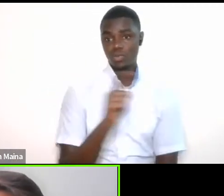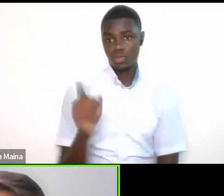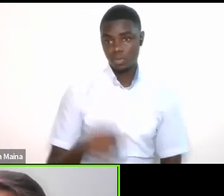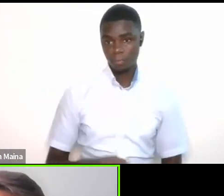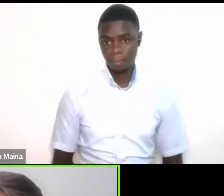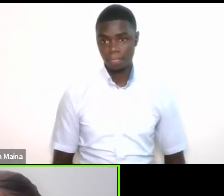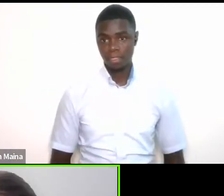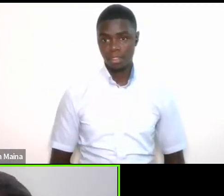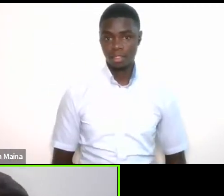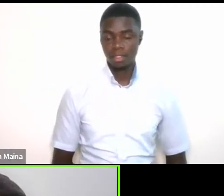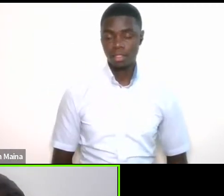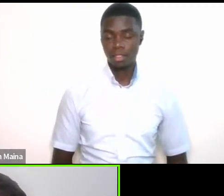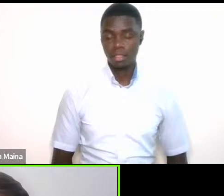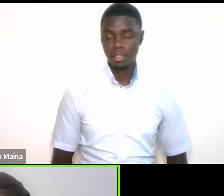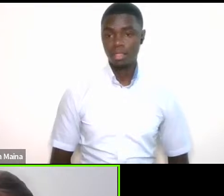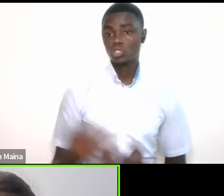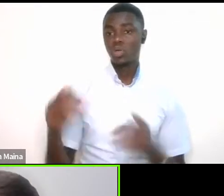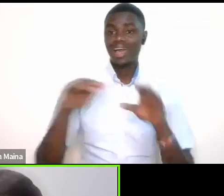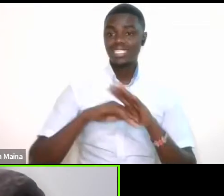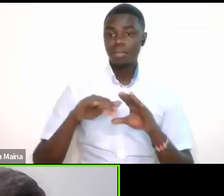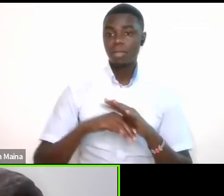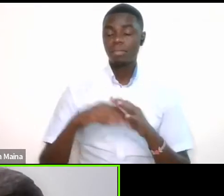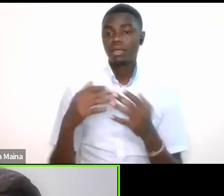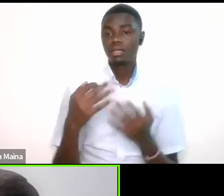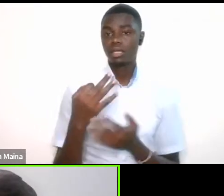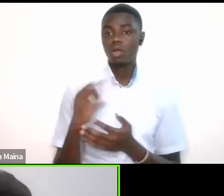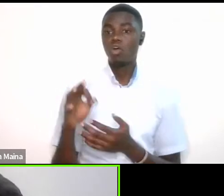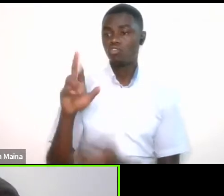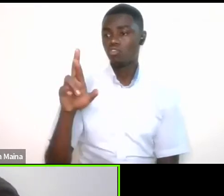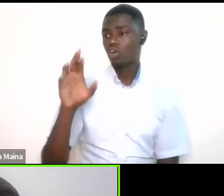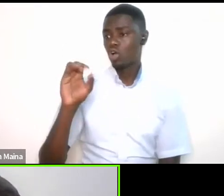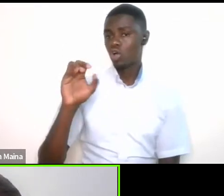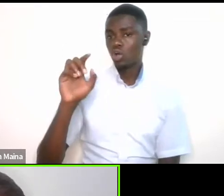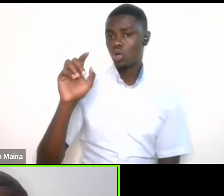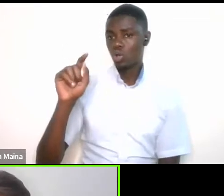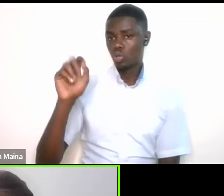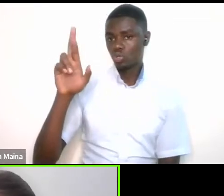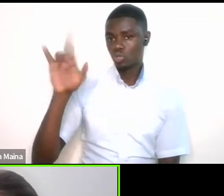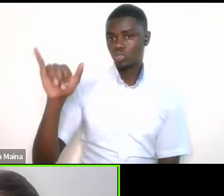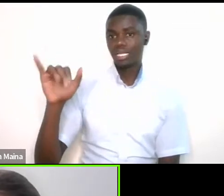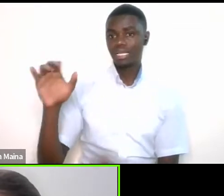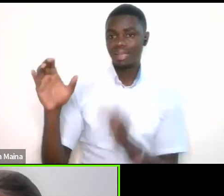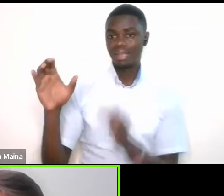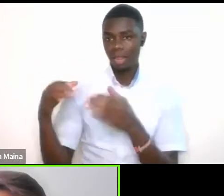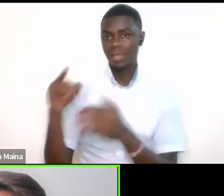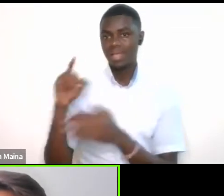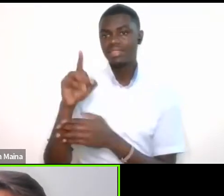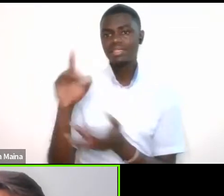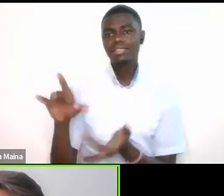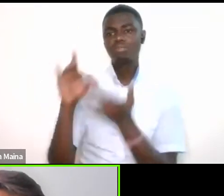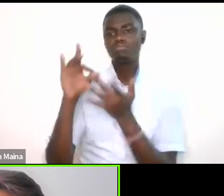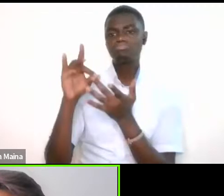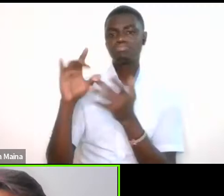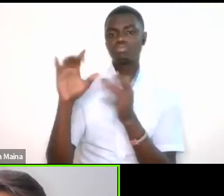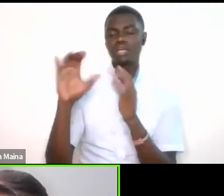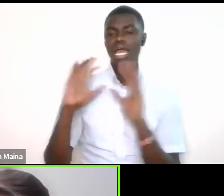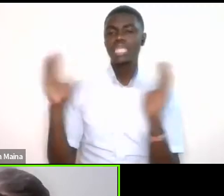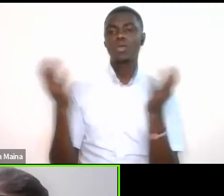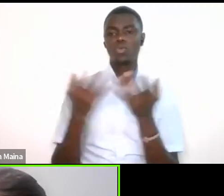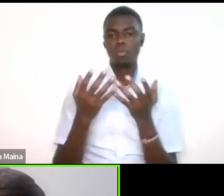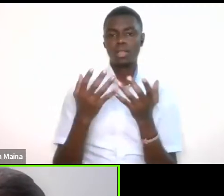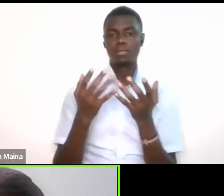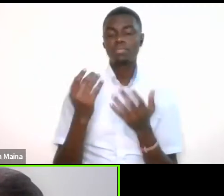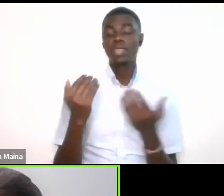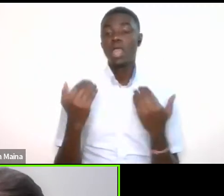As a member of Rotary Club, and in this special club that is international and globally, we have